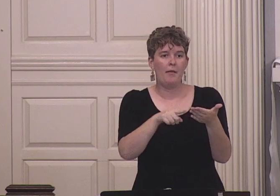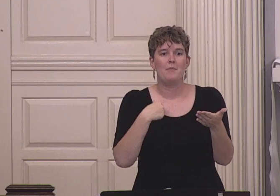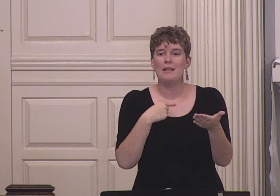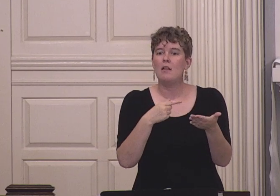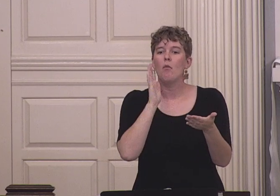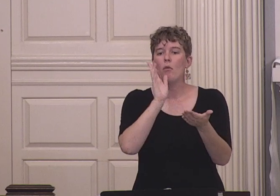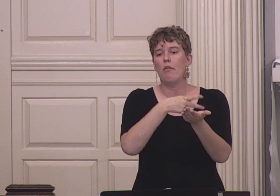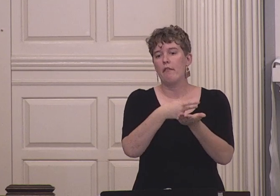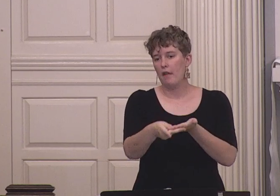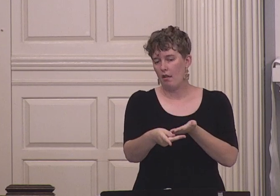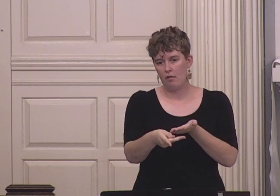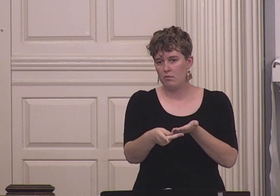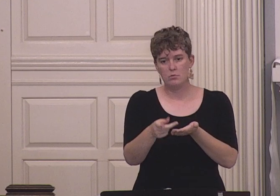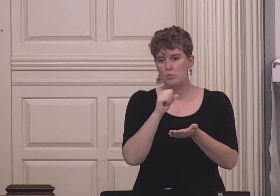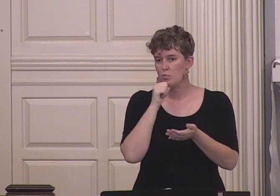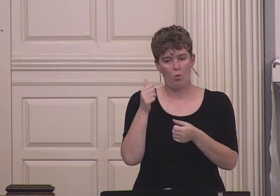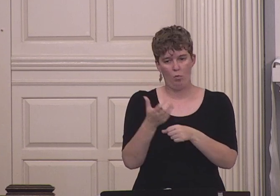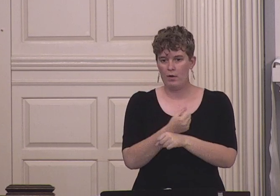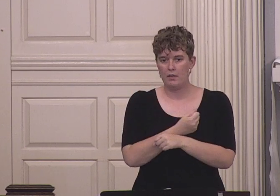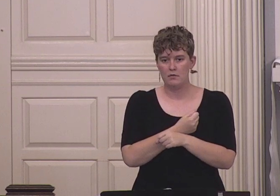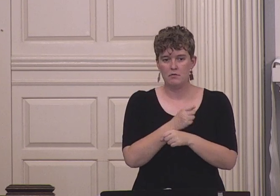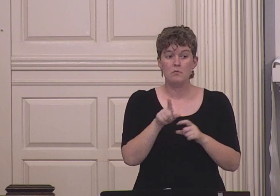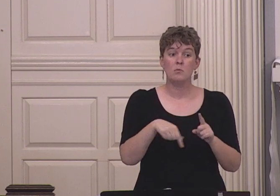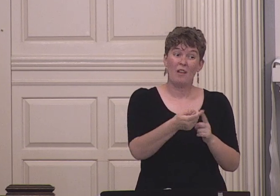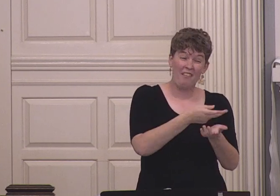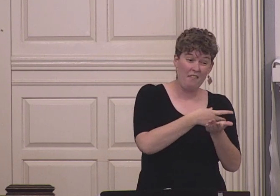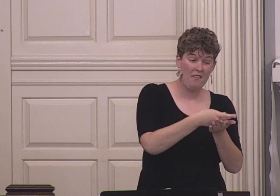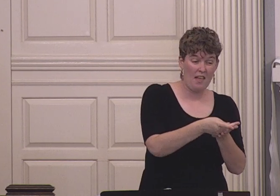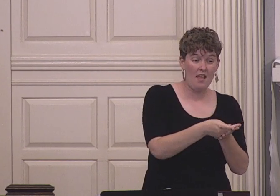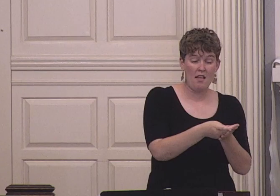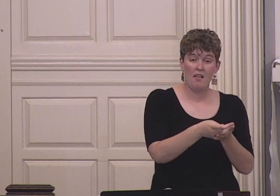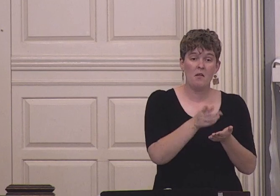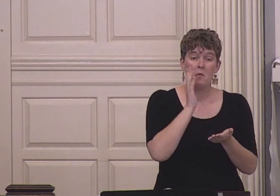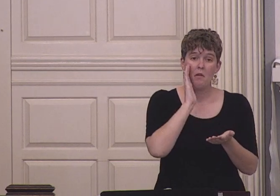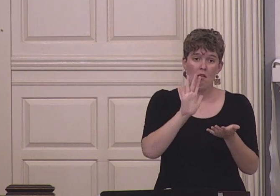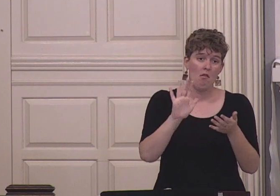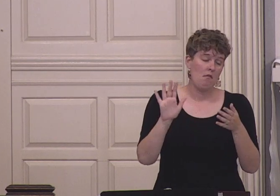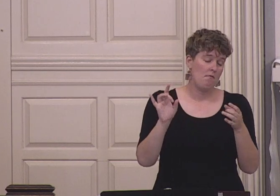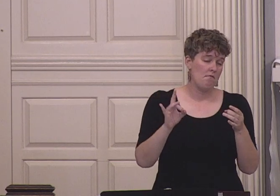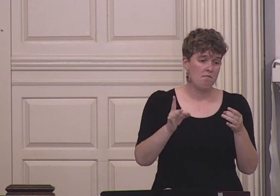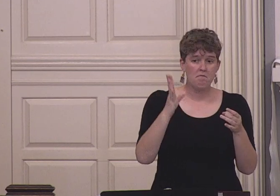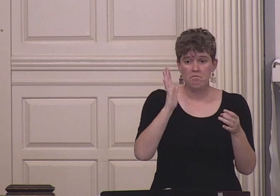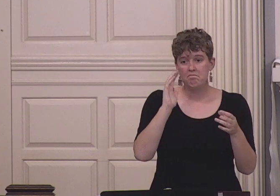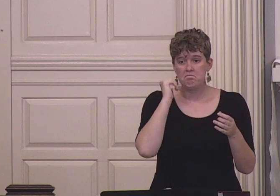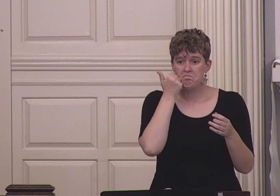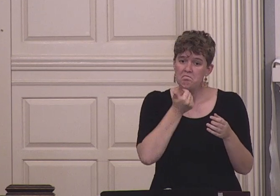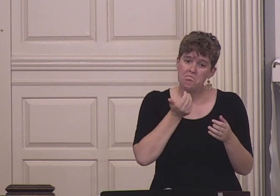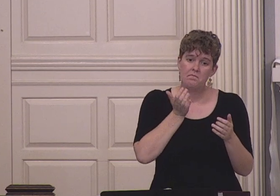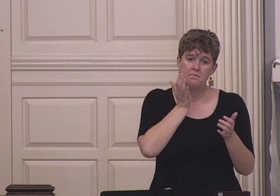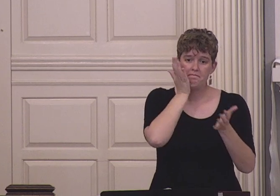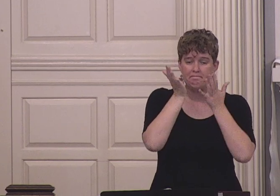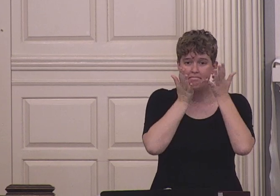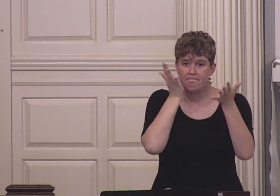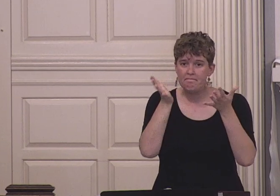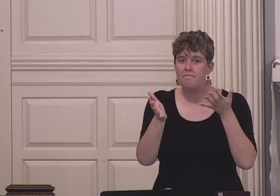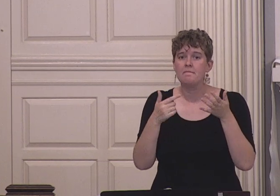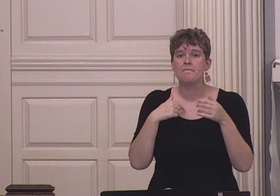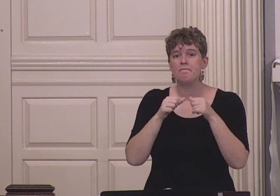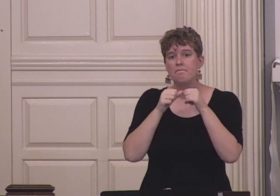triumph. In their failure, they will be put to utter shame, to lasting, unforgettable